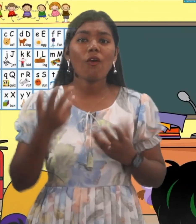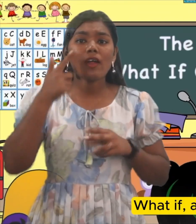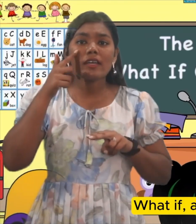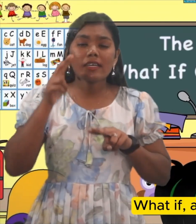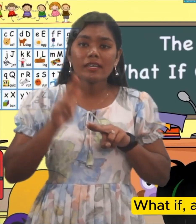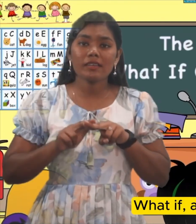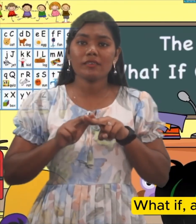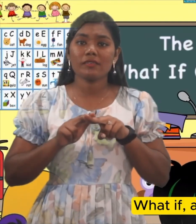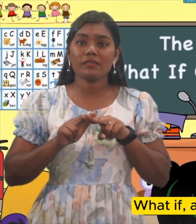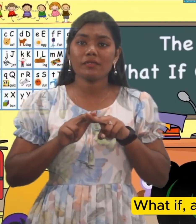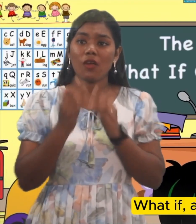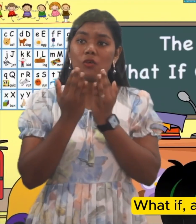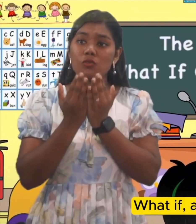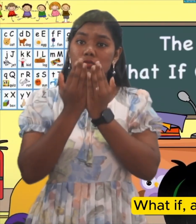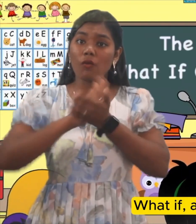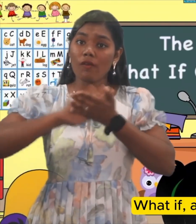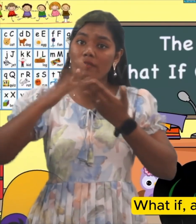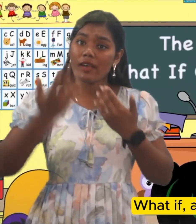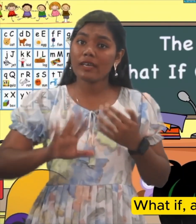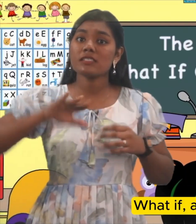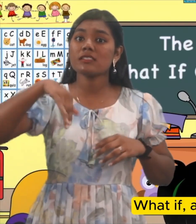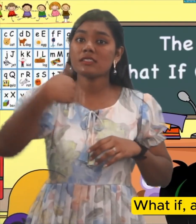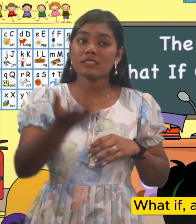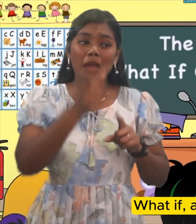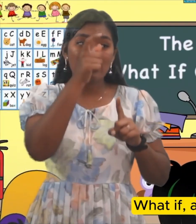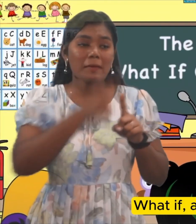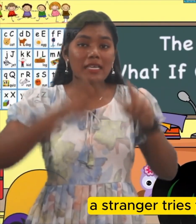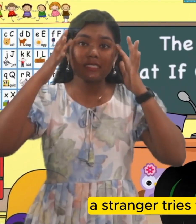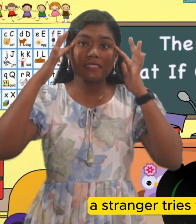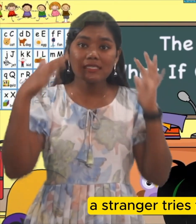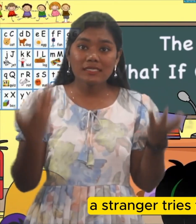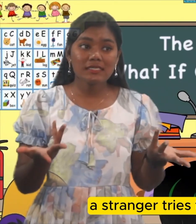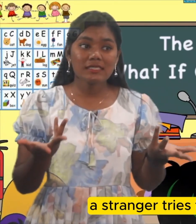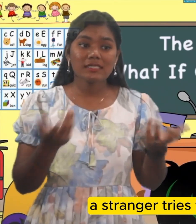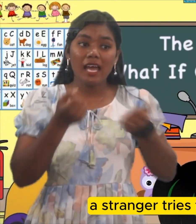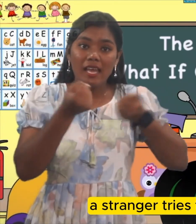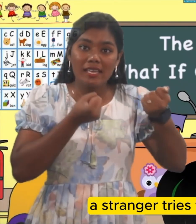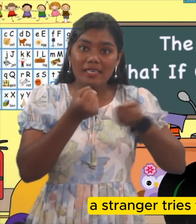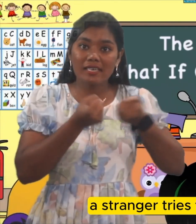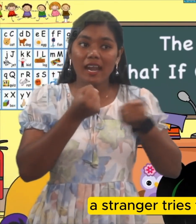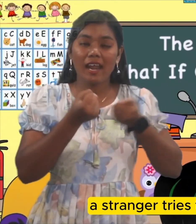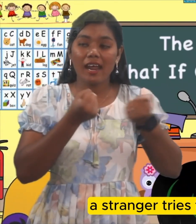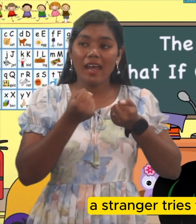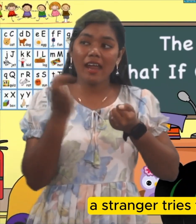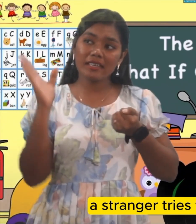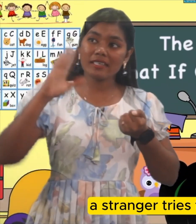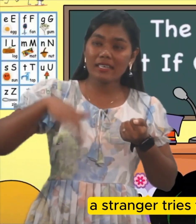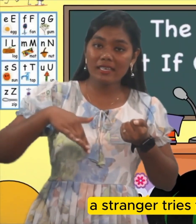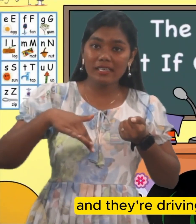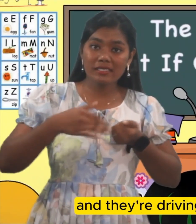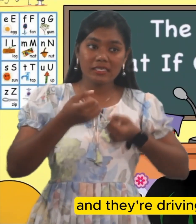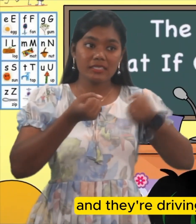What if after school a stranger tries to take you home